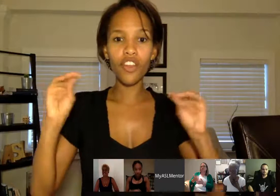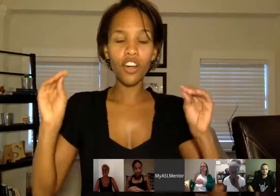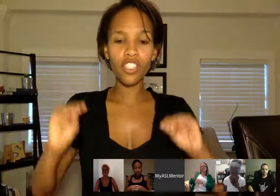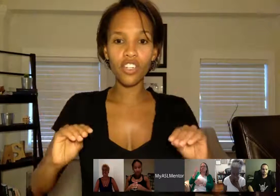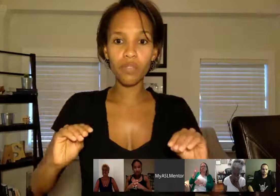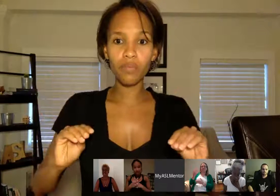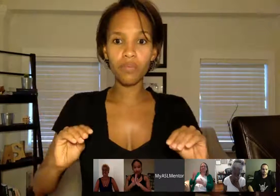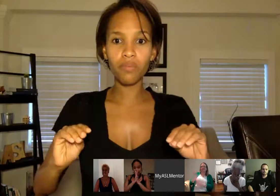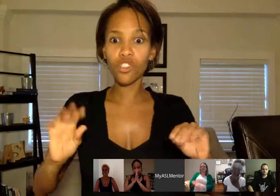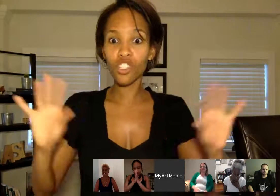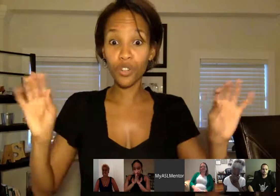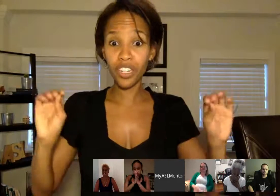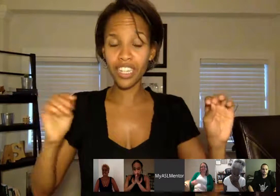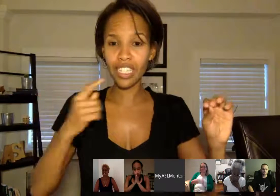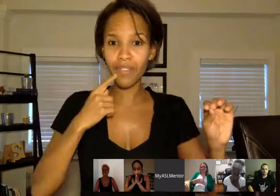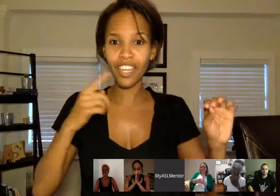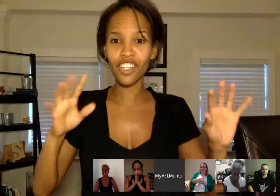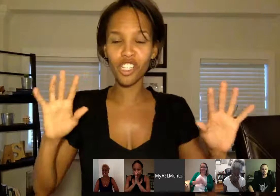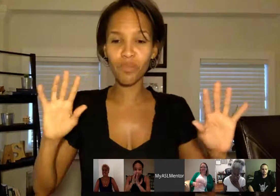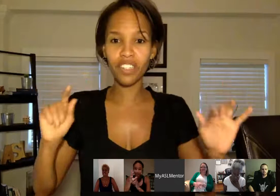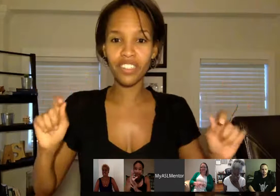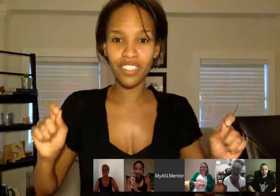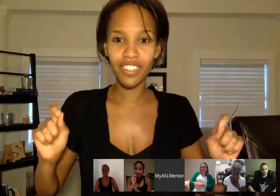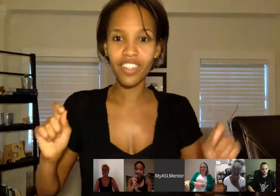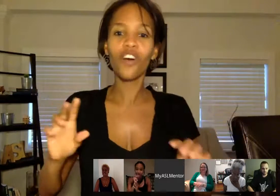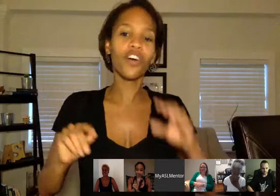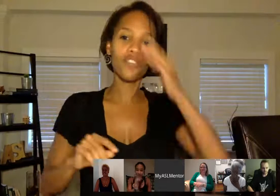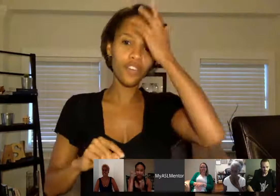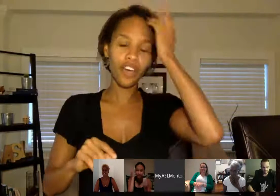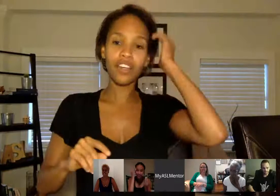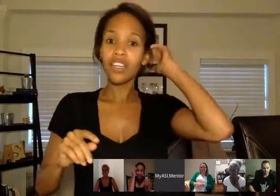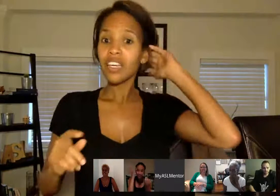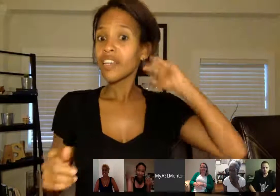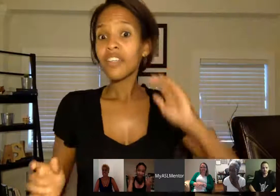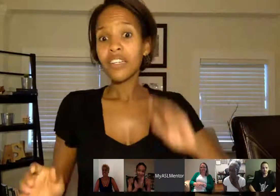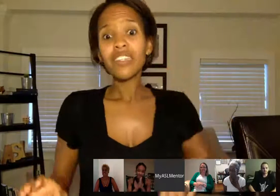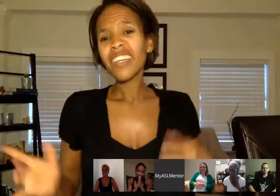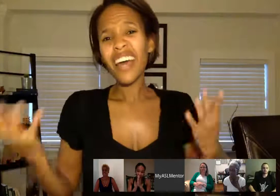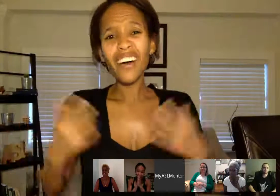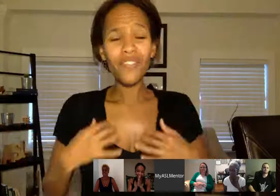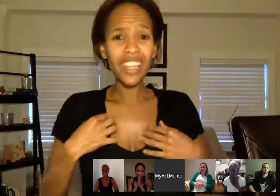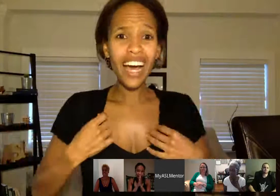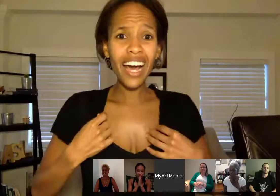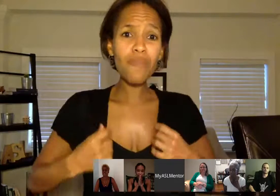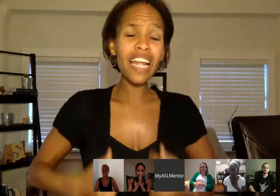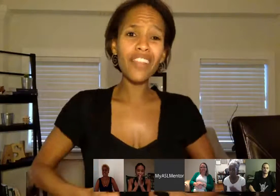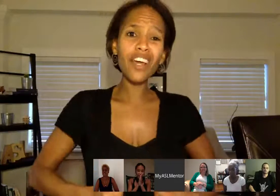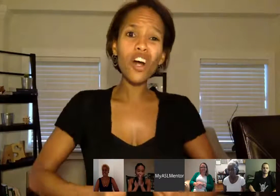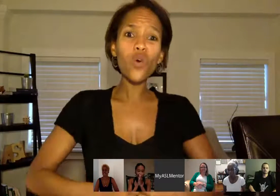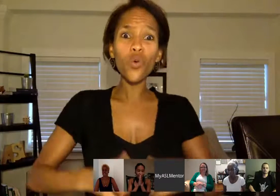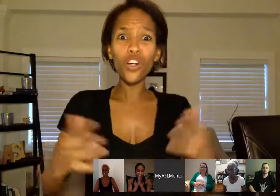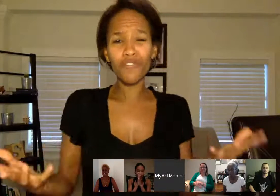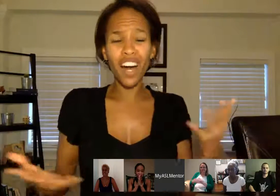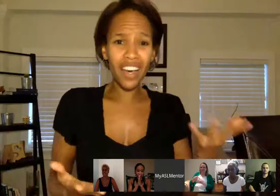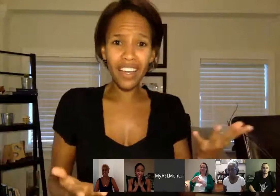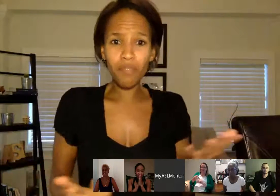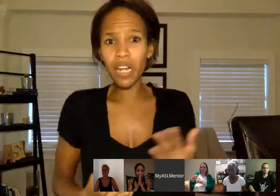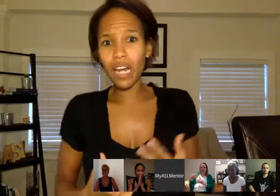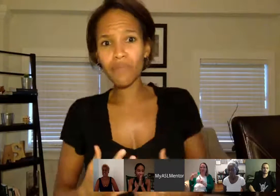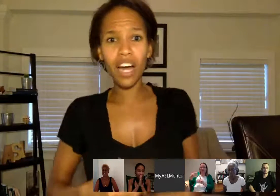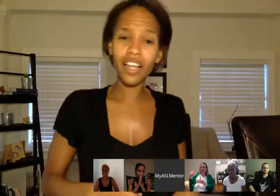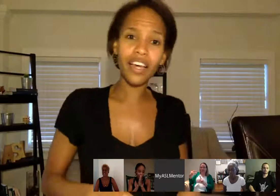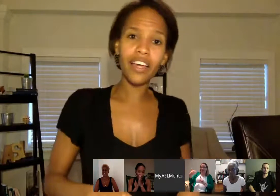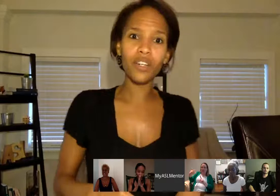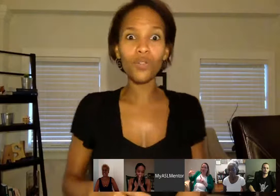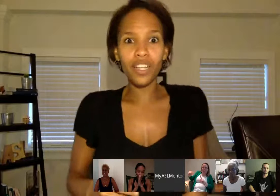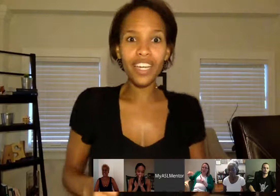No, I thought I saw some. Patricia, were you going to say something? You changed your mind? Oh, no? Okay. Yeah. I mean, they all work fine, but